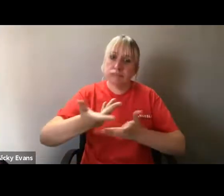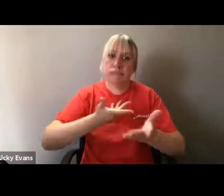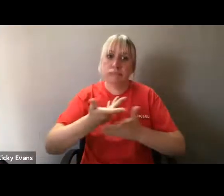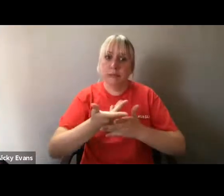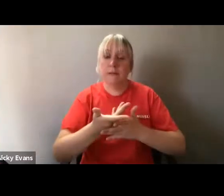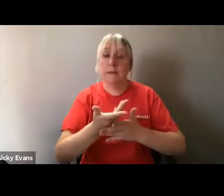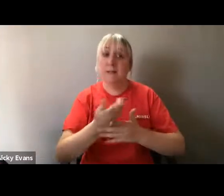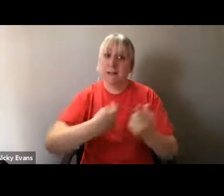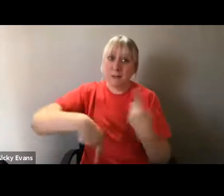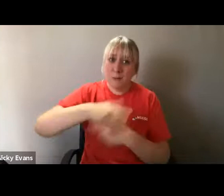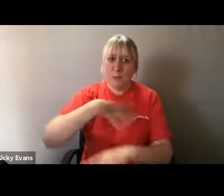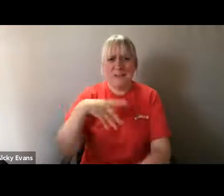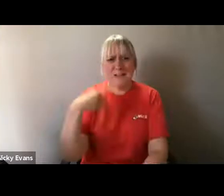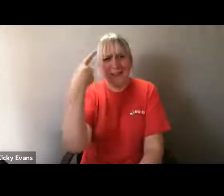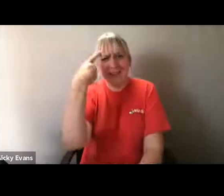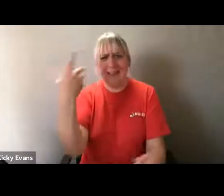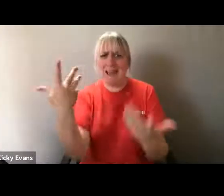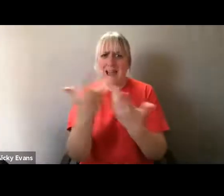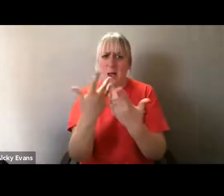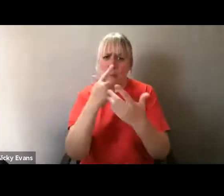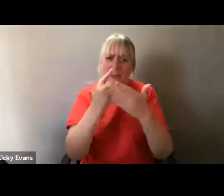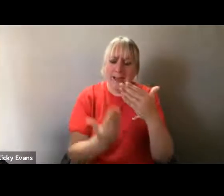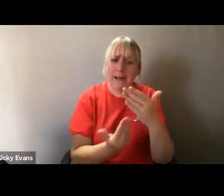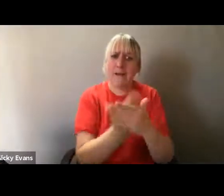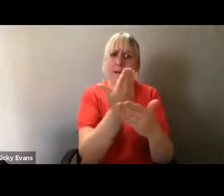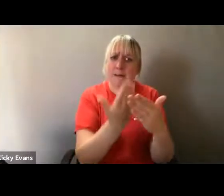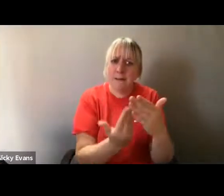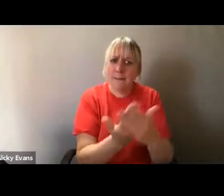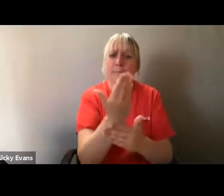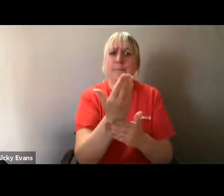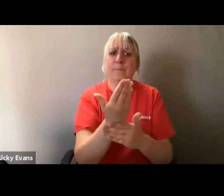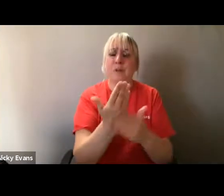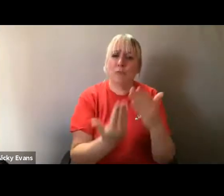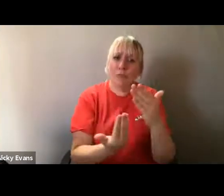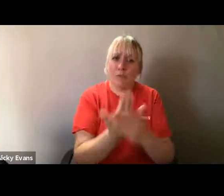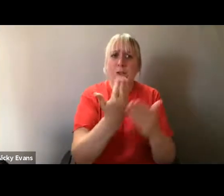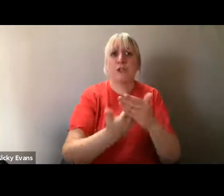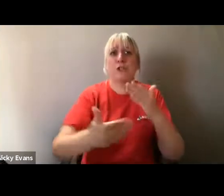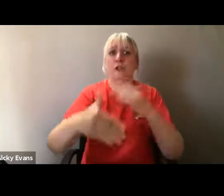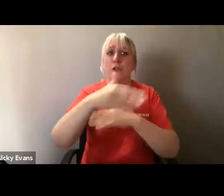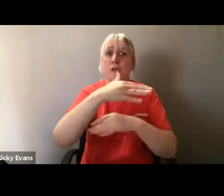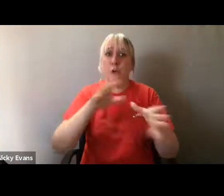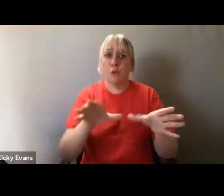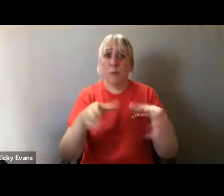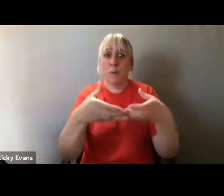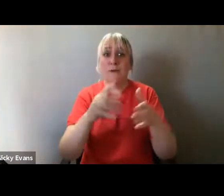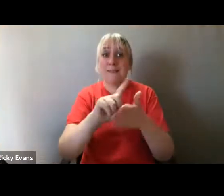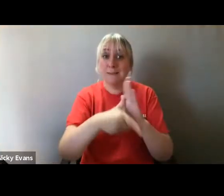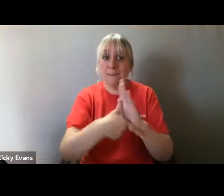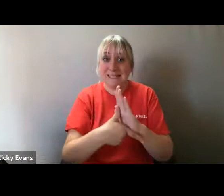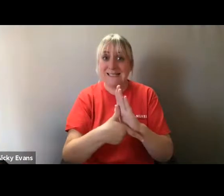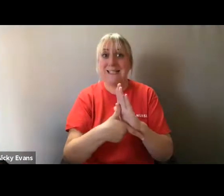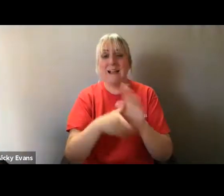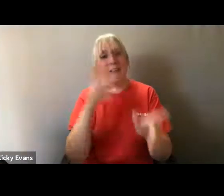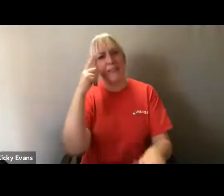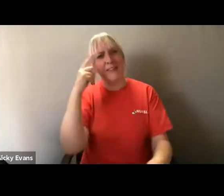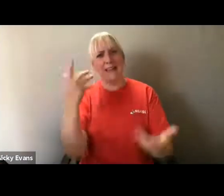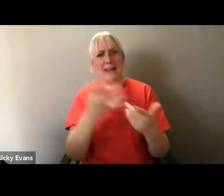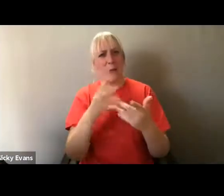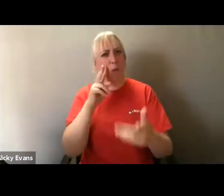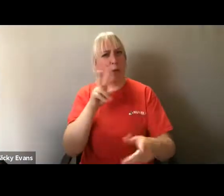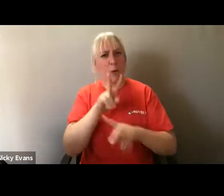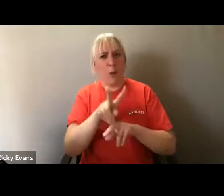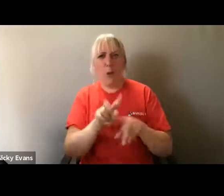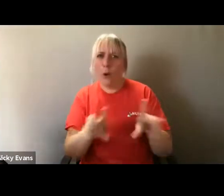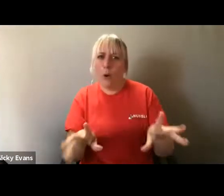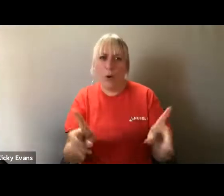a reinvigorated social model of disability and what that might look like. First of